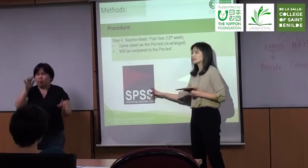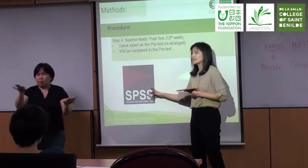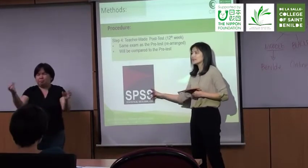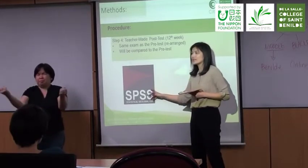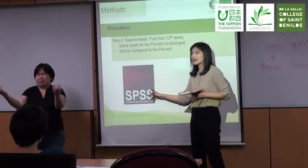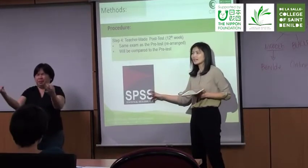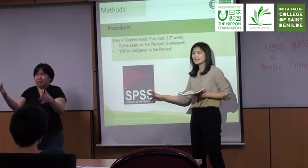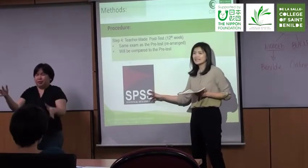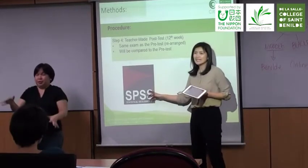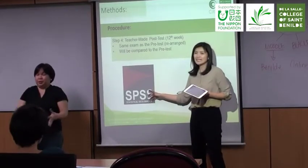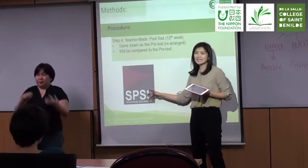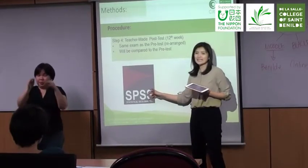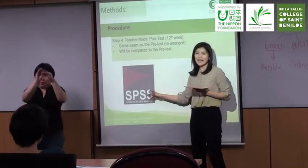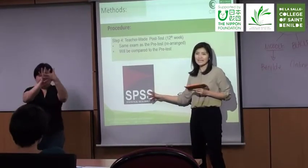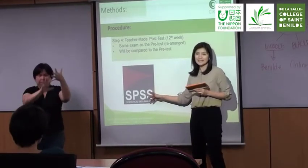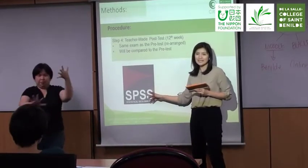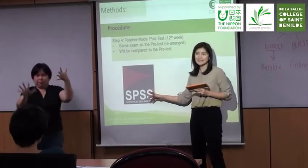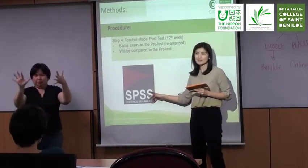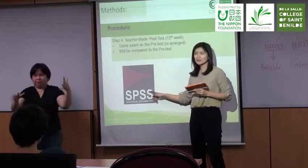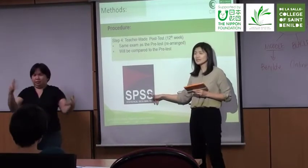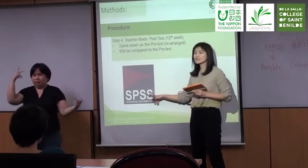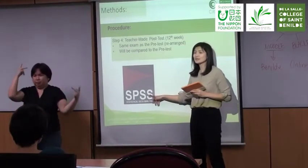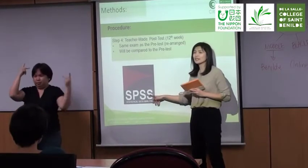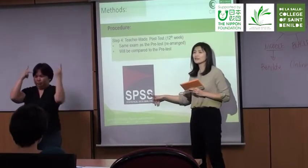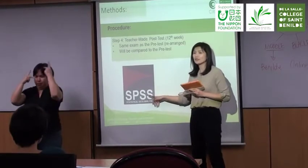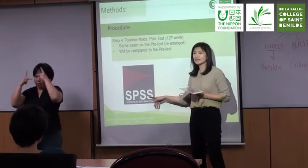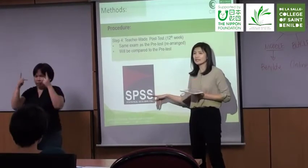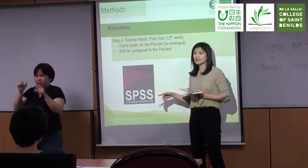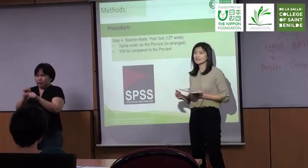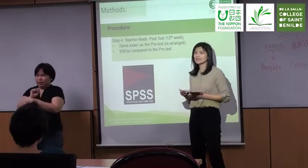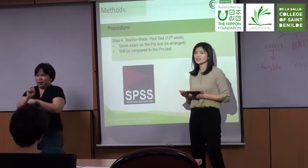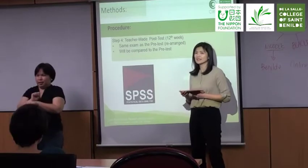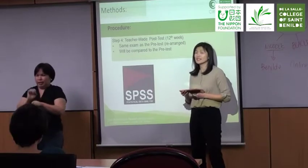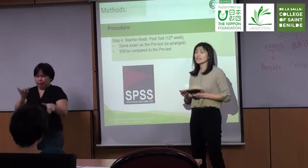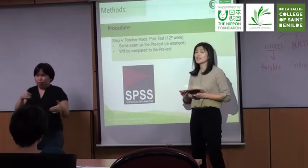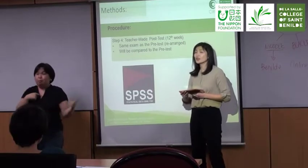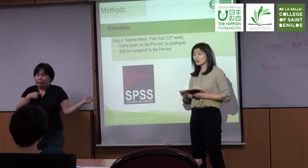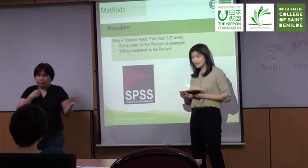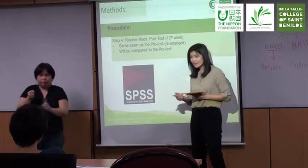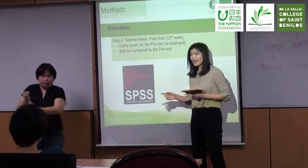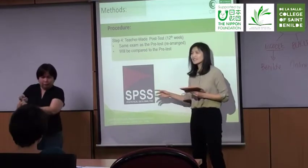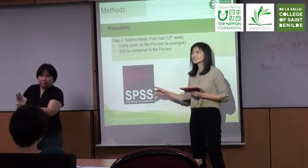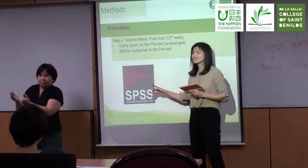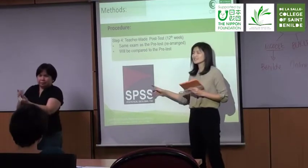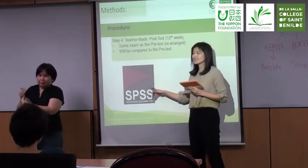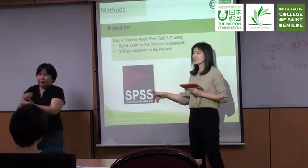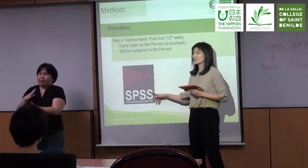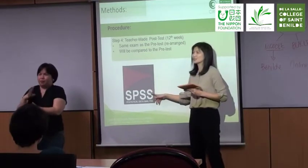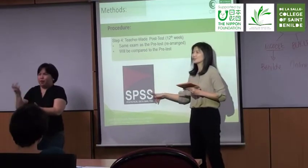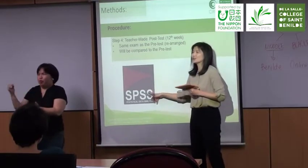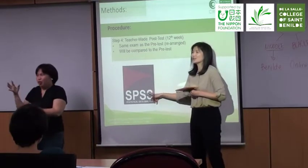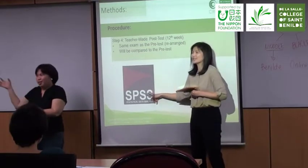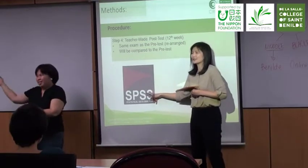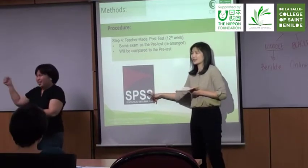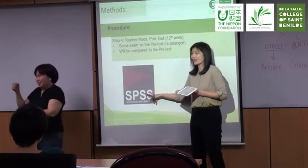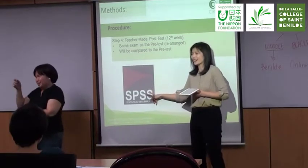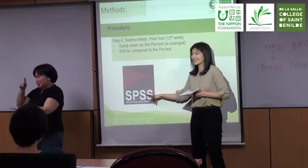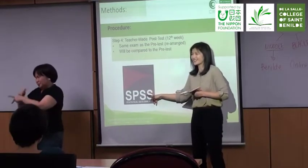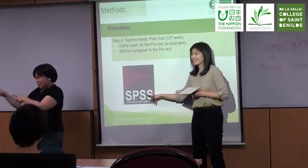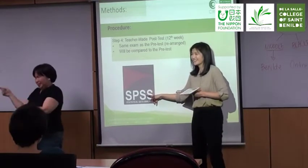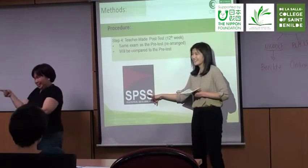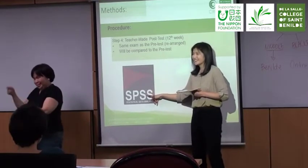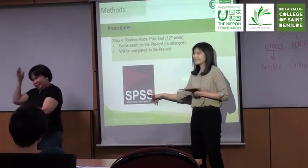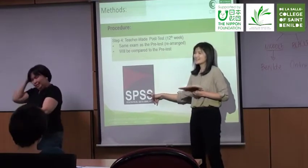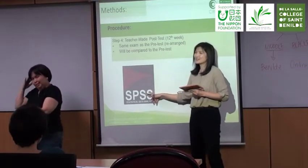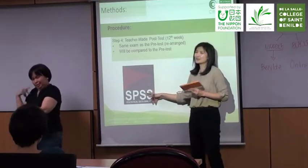traumatized with data and analysis, but this is very friendly. Or we can hire a statistician to do this for